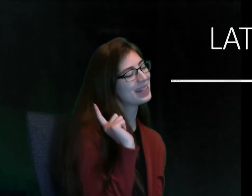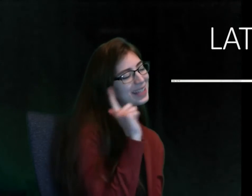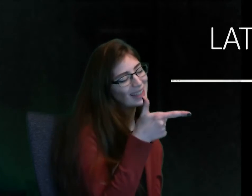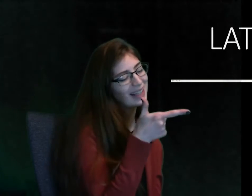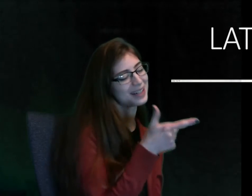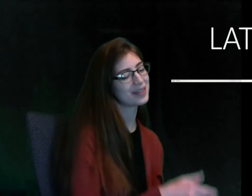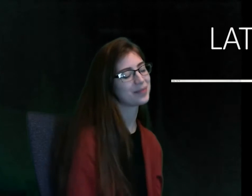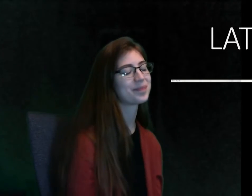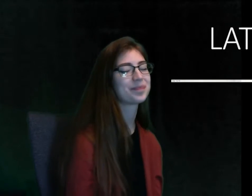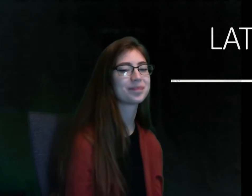Later.